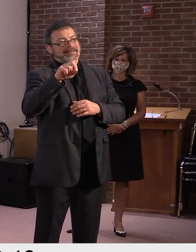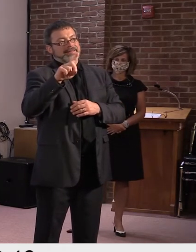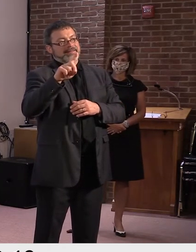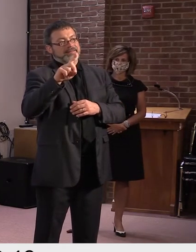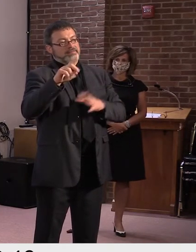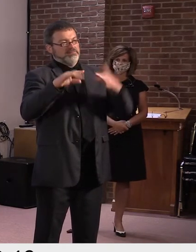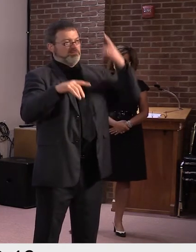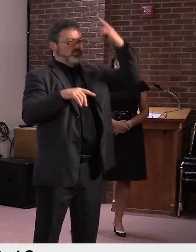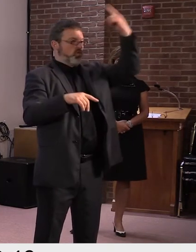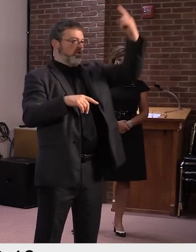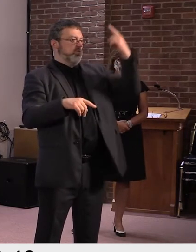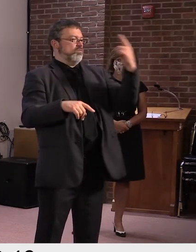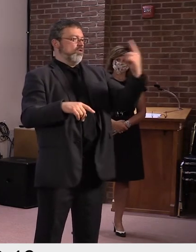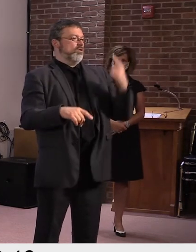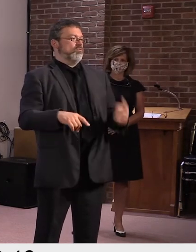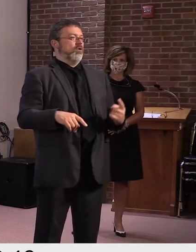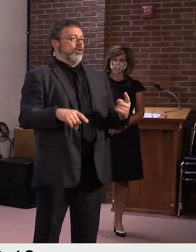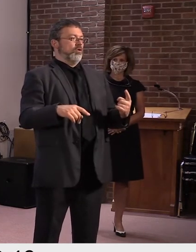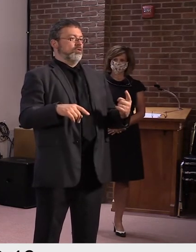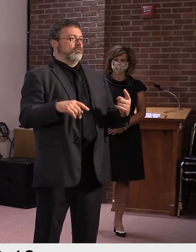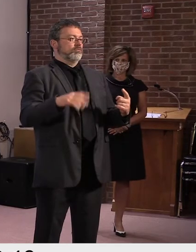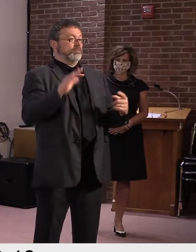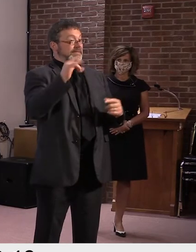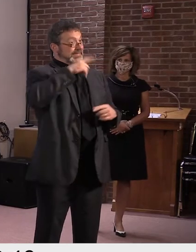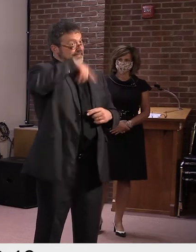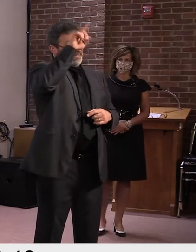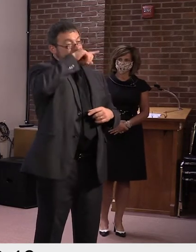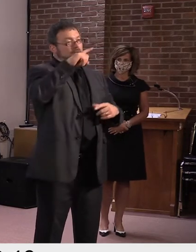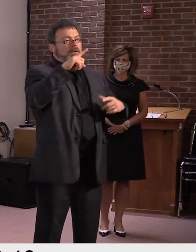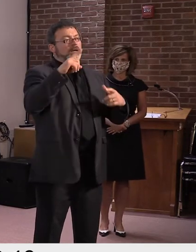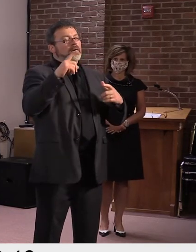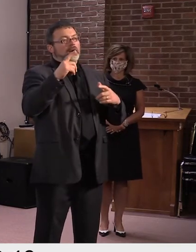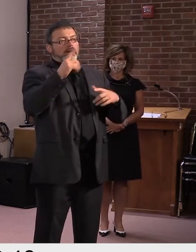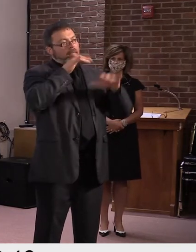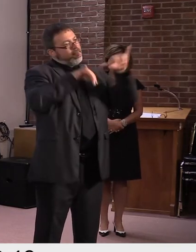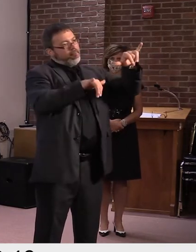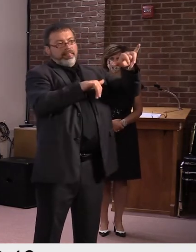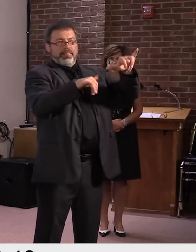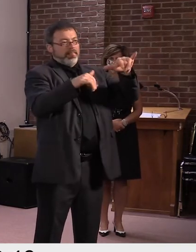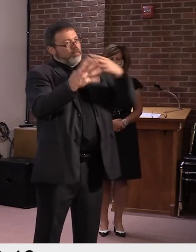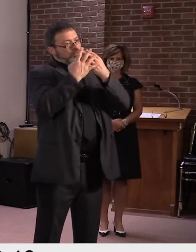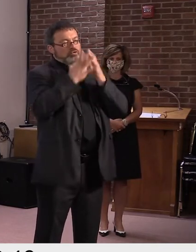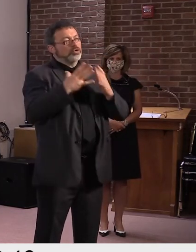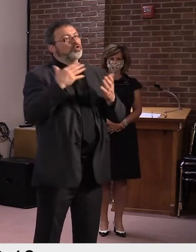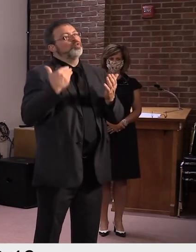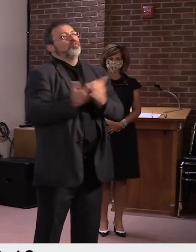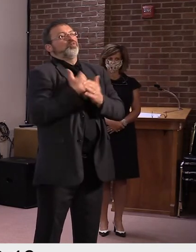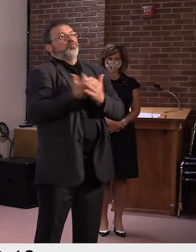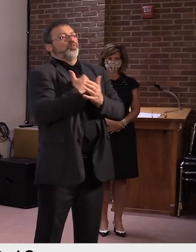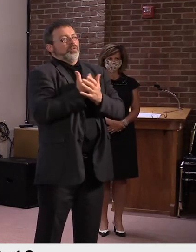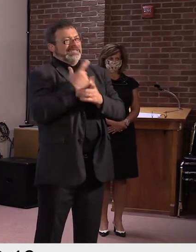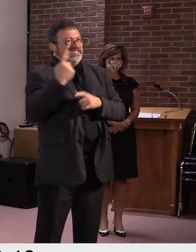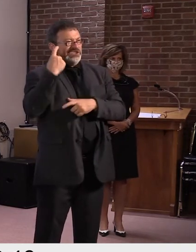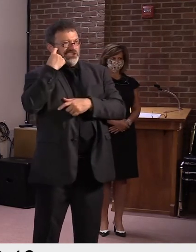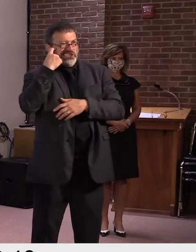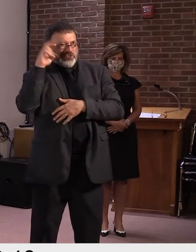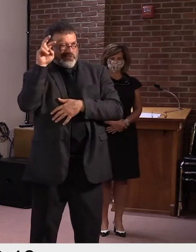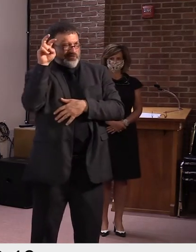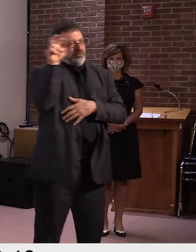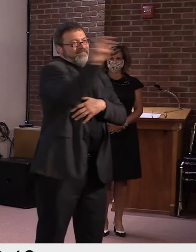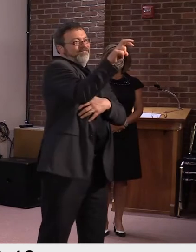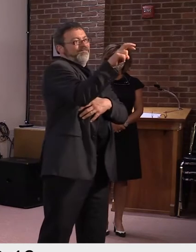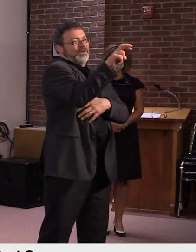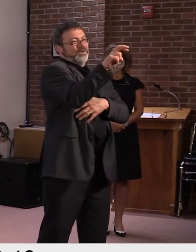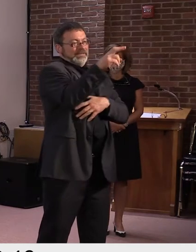Marble Valley on Saturday. It was negative other than the one new entry case that came into Marble